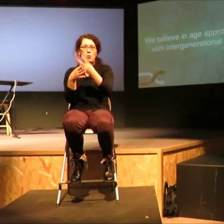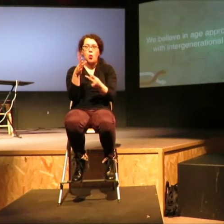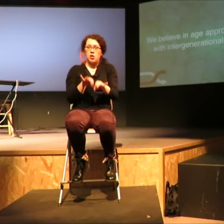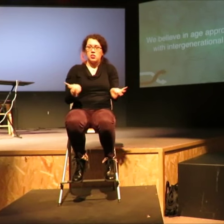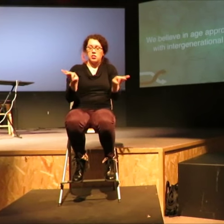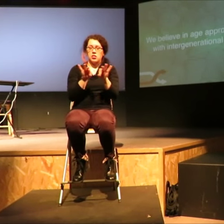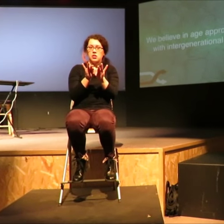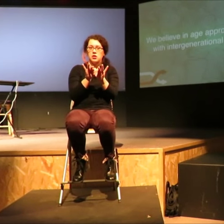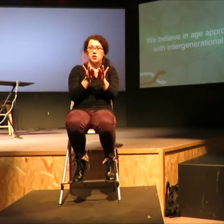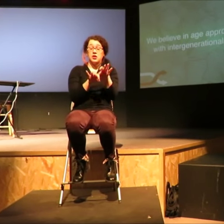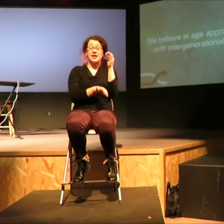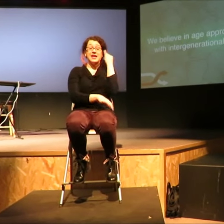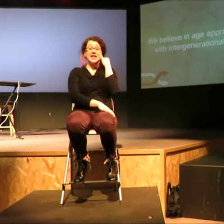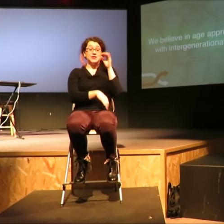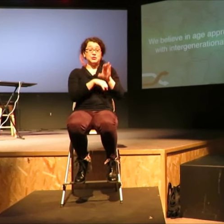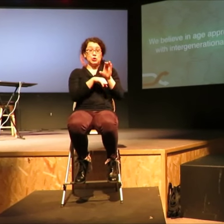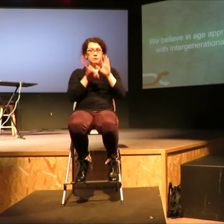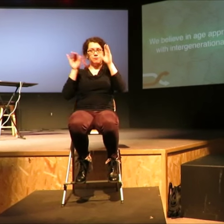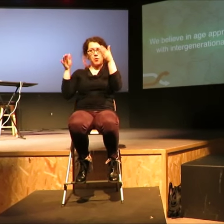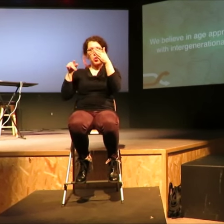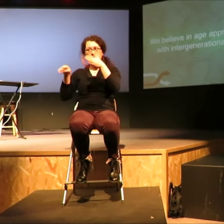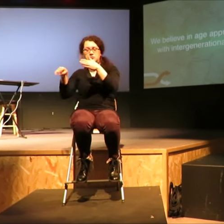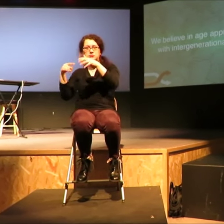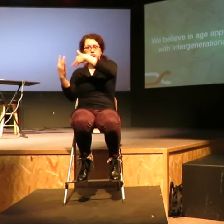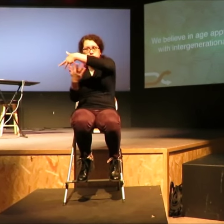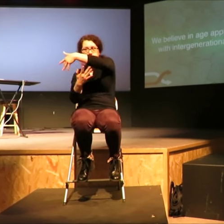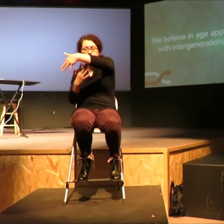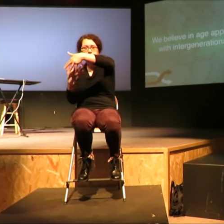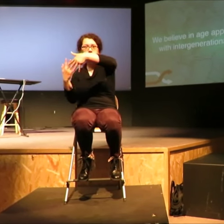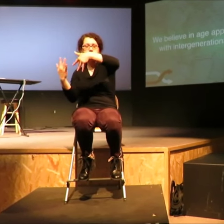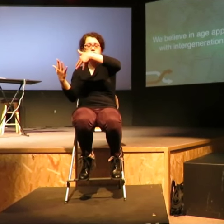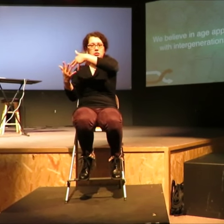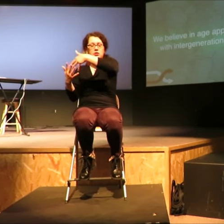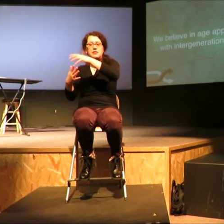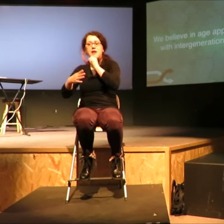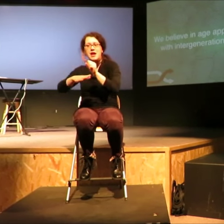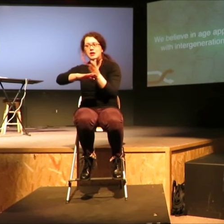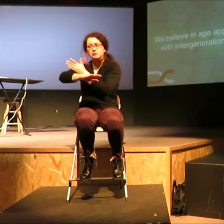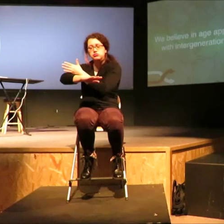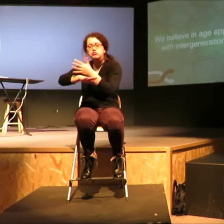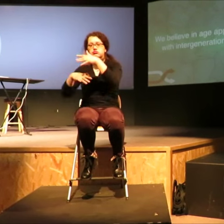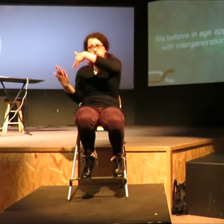ministry, shuffle button type of ministry, it requires deep